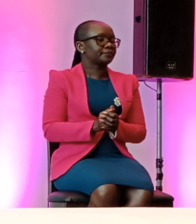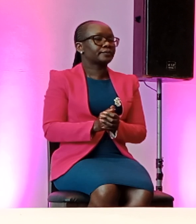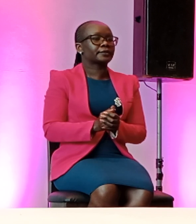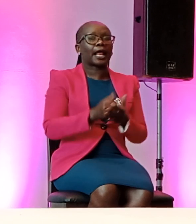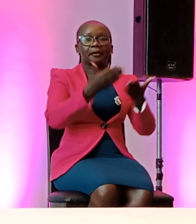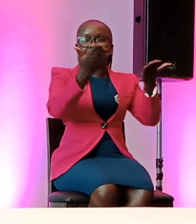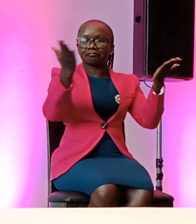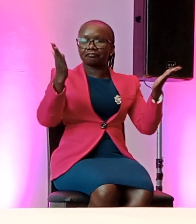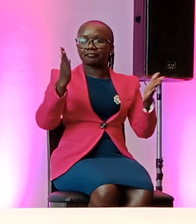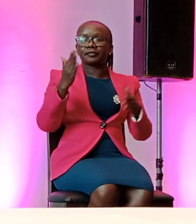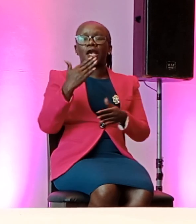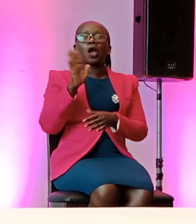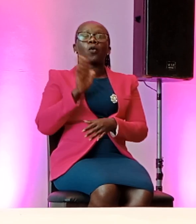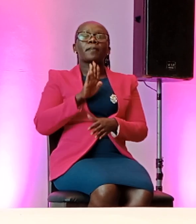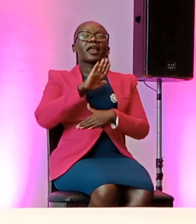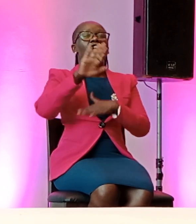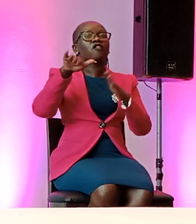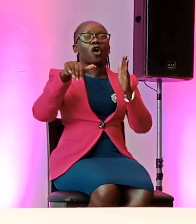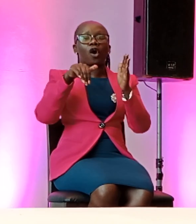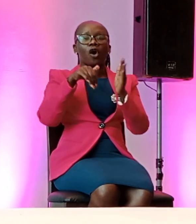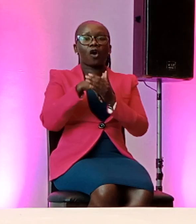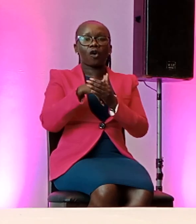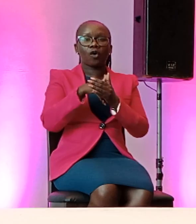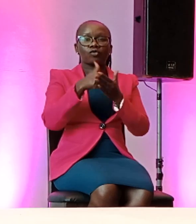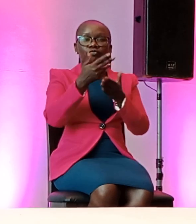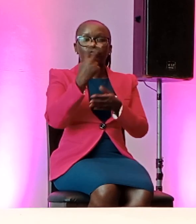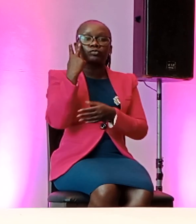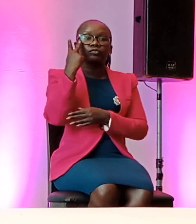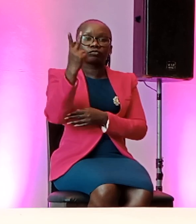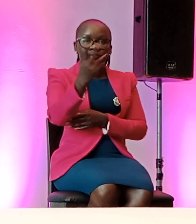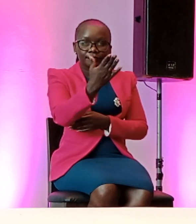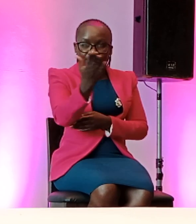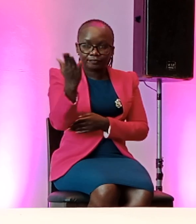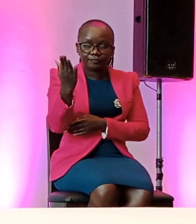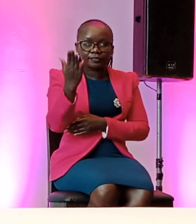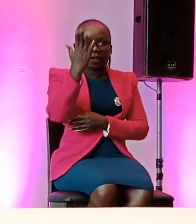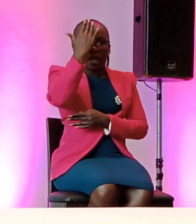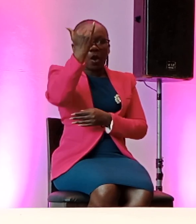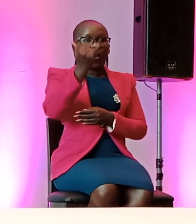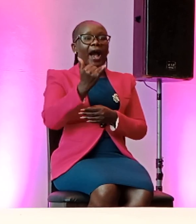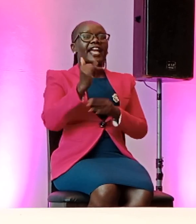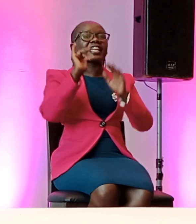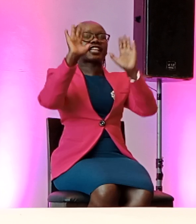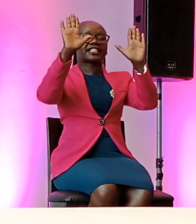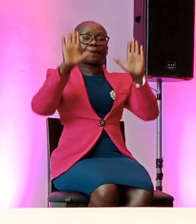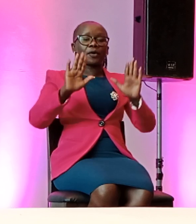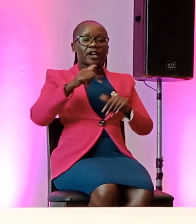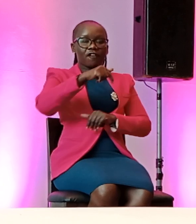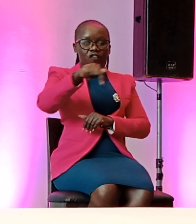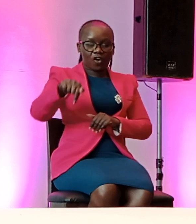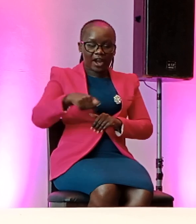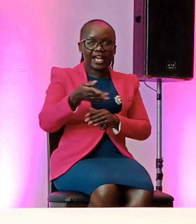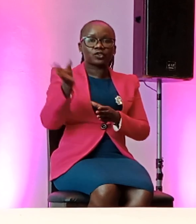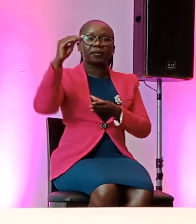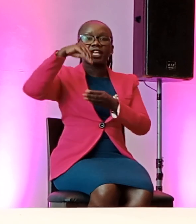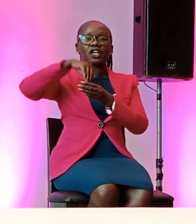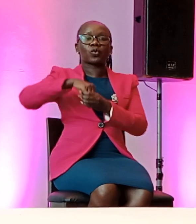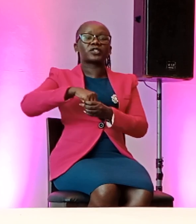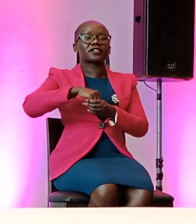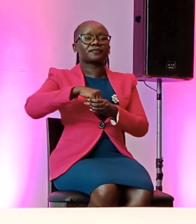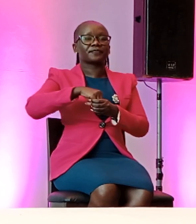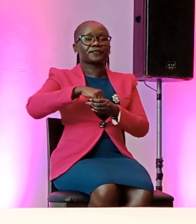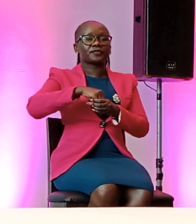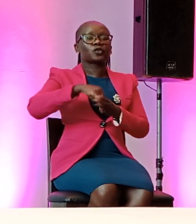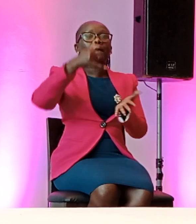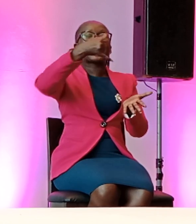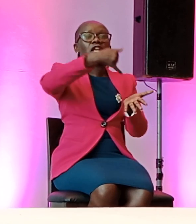Fellow women, for anyone to see why it is important for us to be inclusive, to be